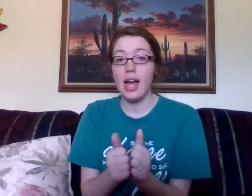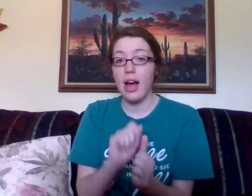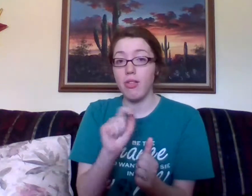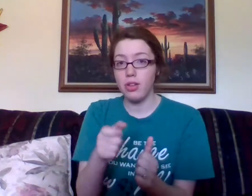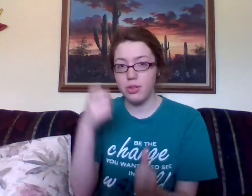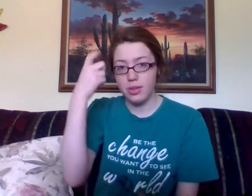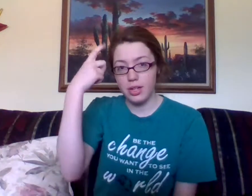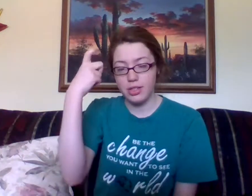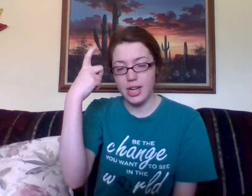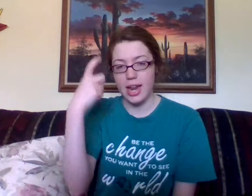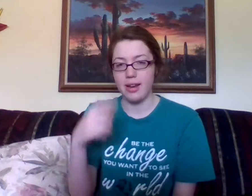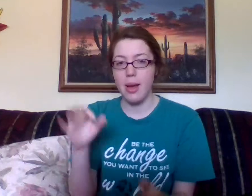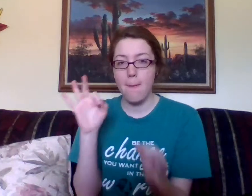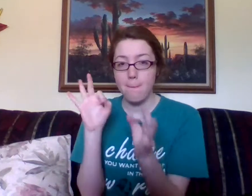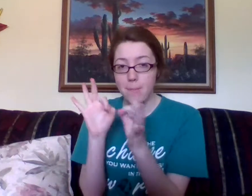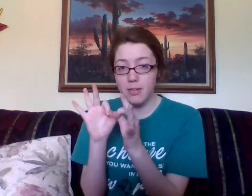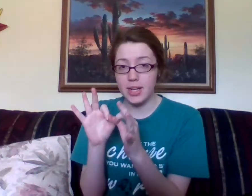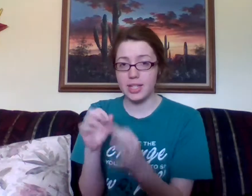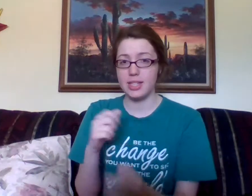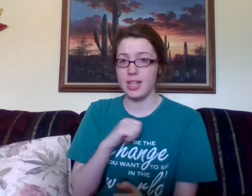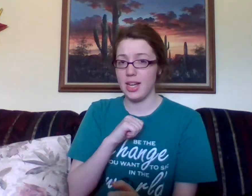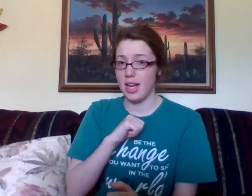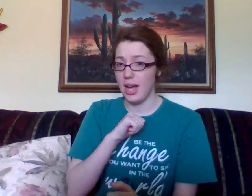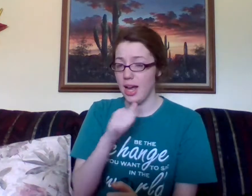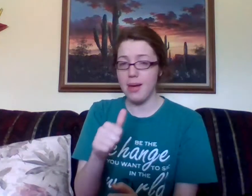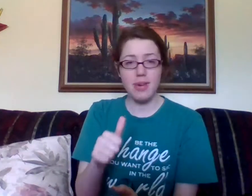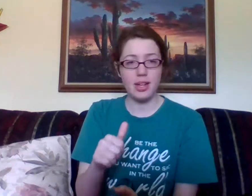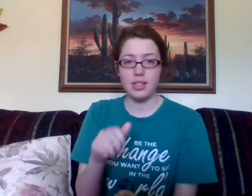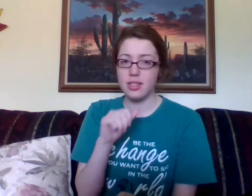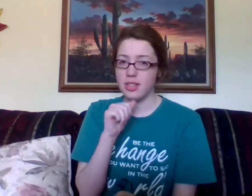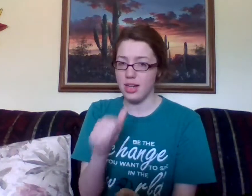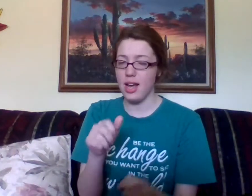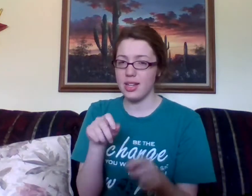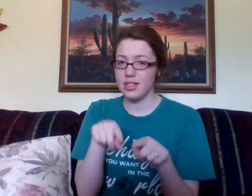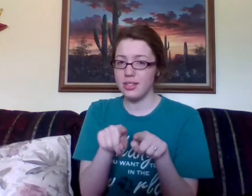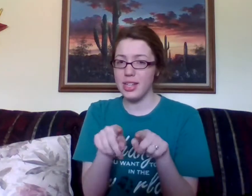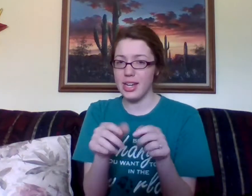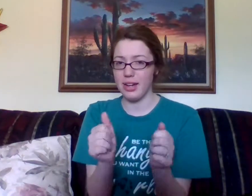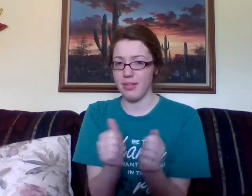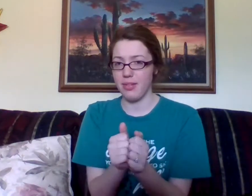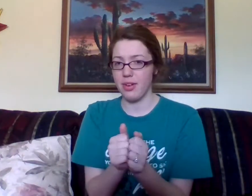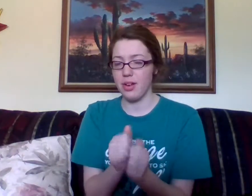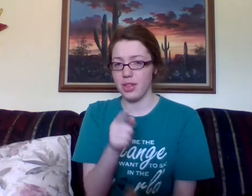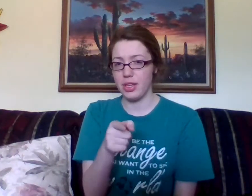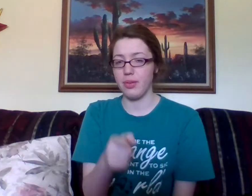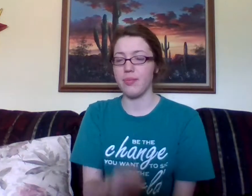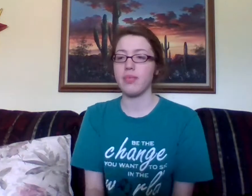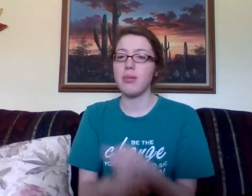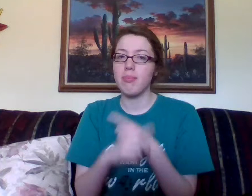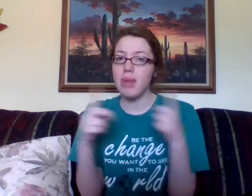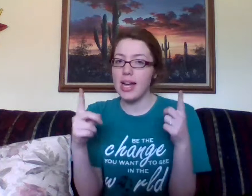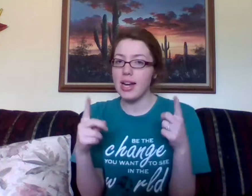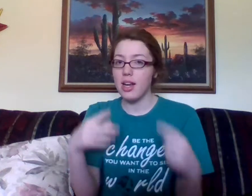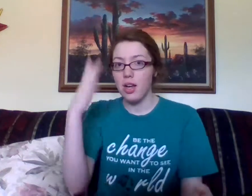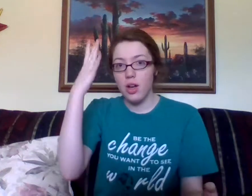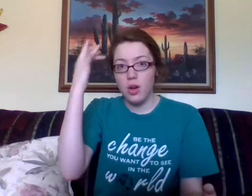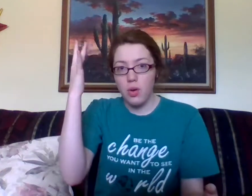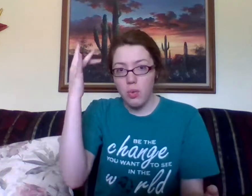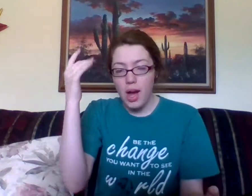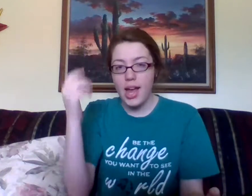how you understand. Perfect. I'm not agreeing with you. But why